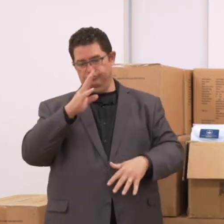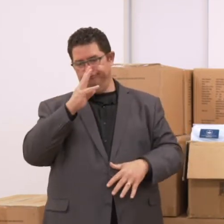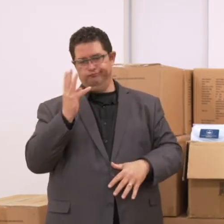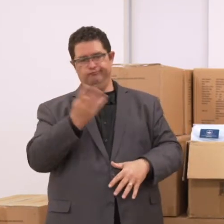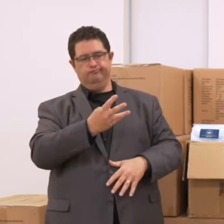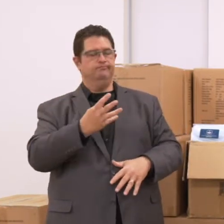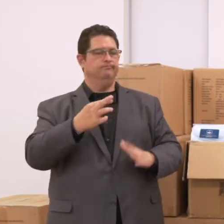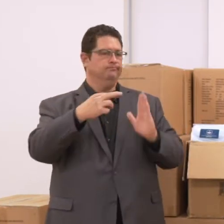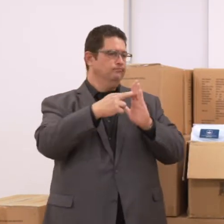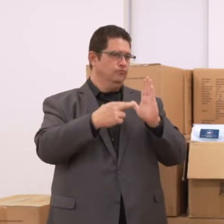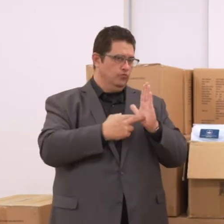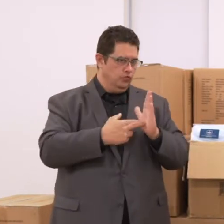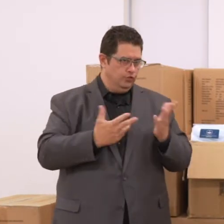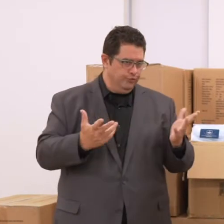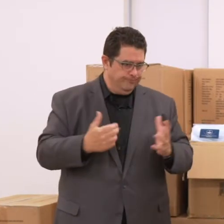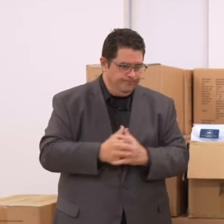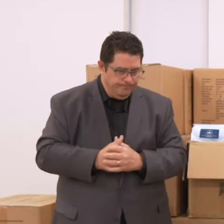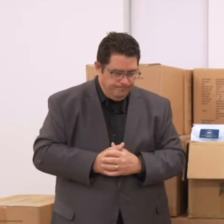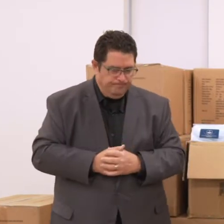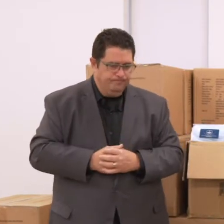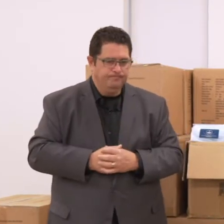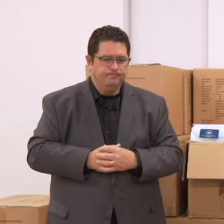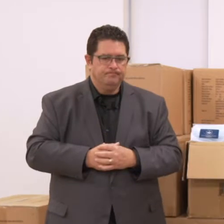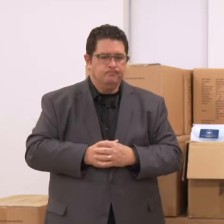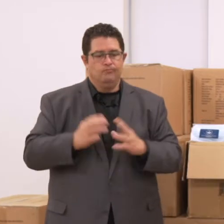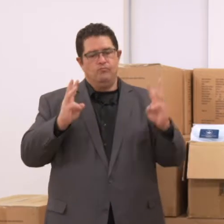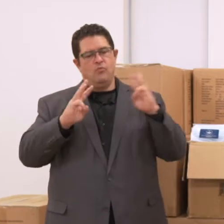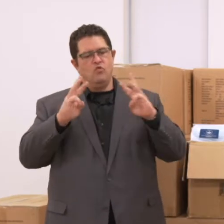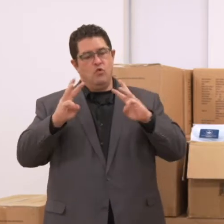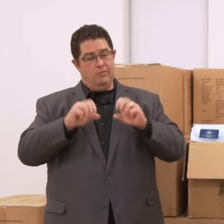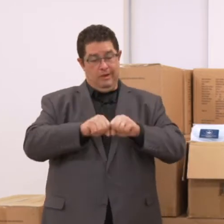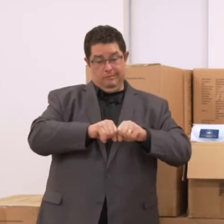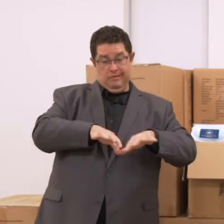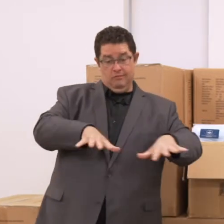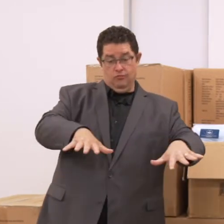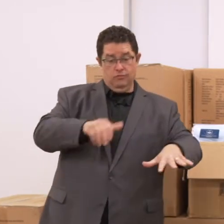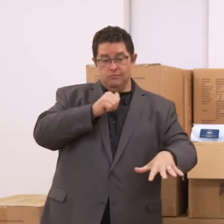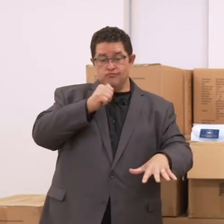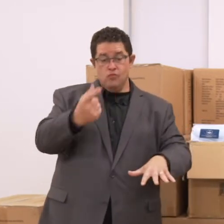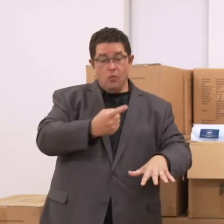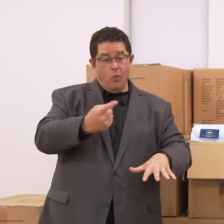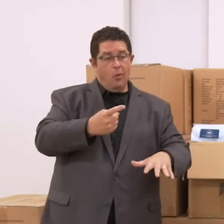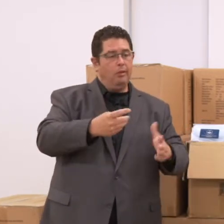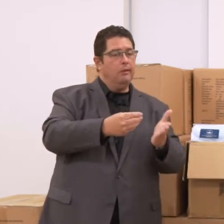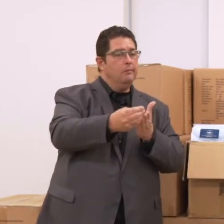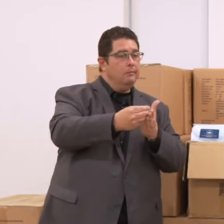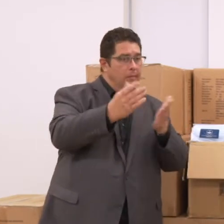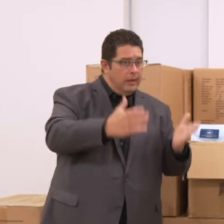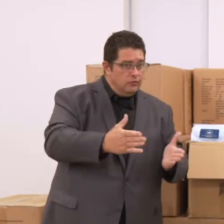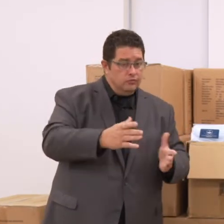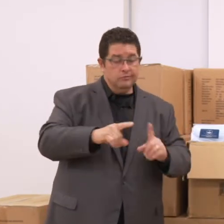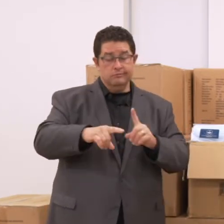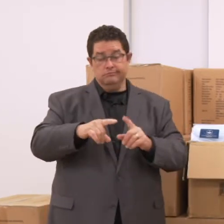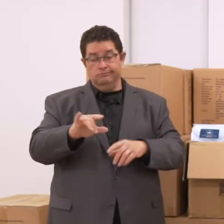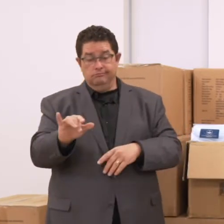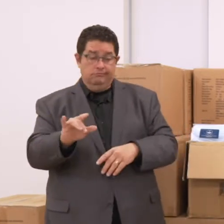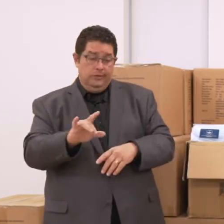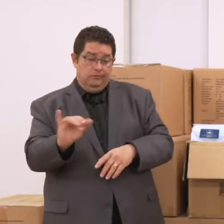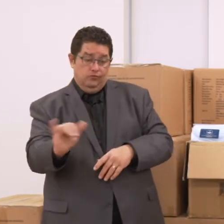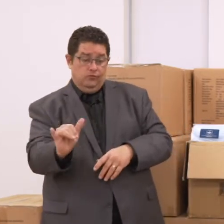with our social distancing guidelines. We're worried about outbreaks not just among the patrons, but also among the employees.